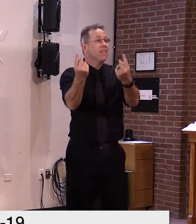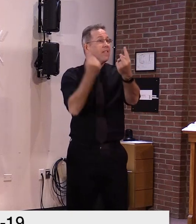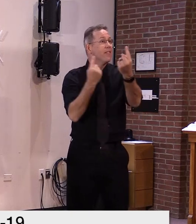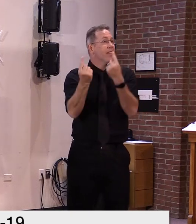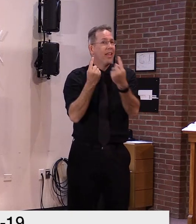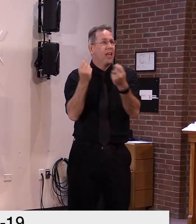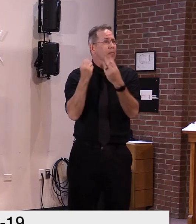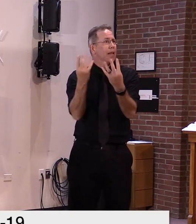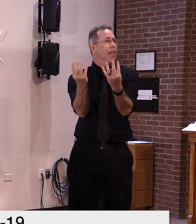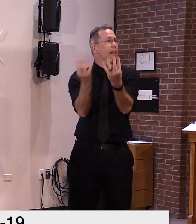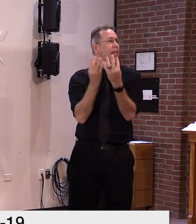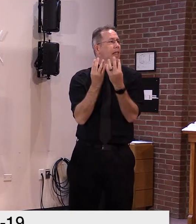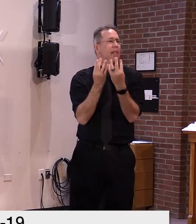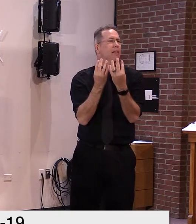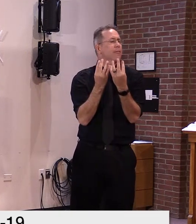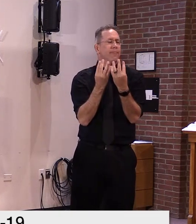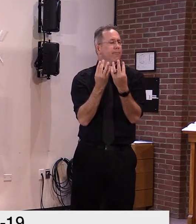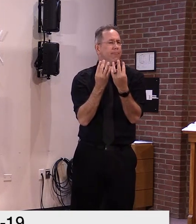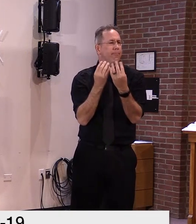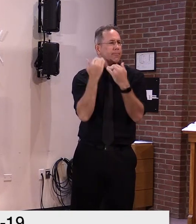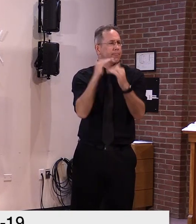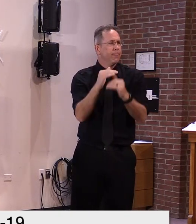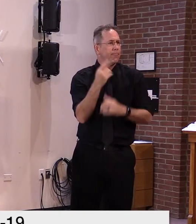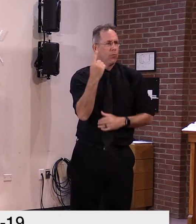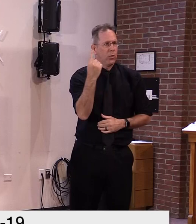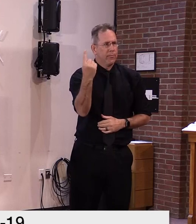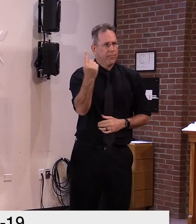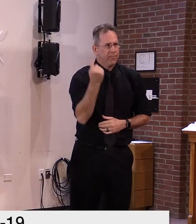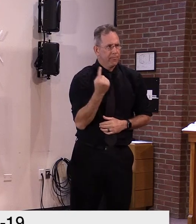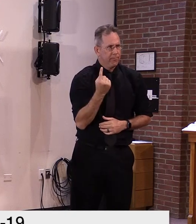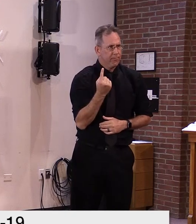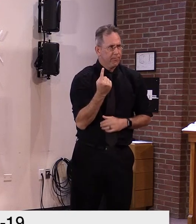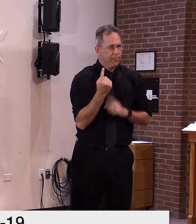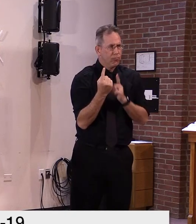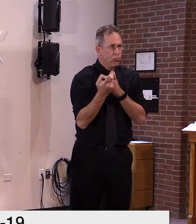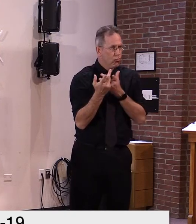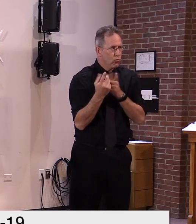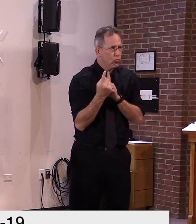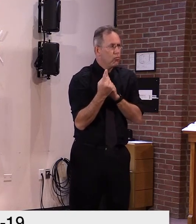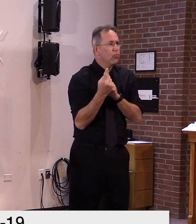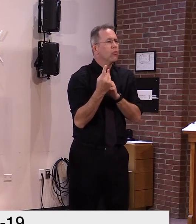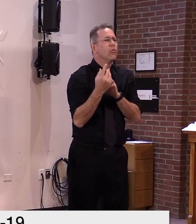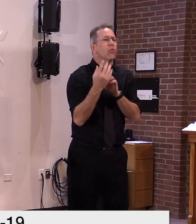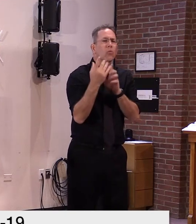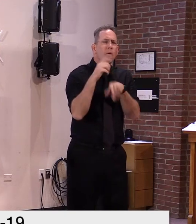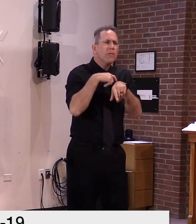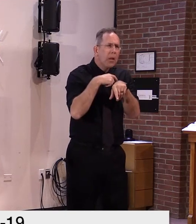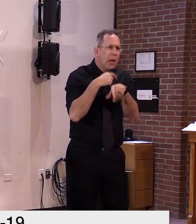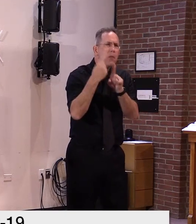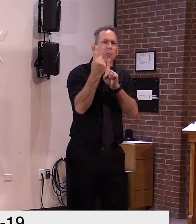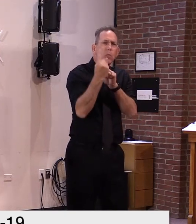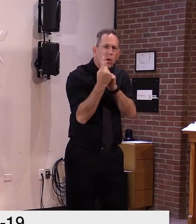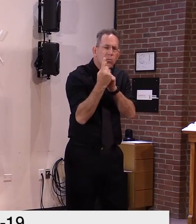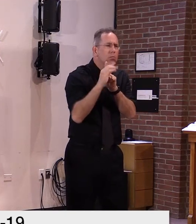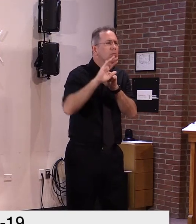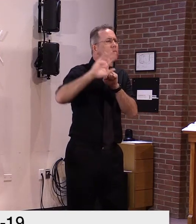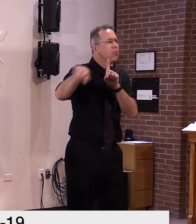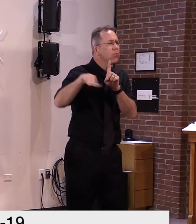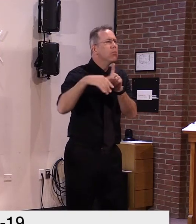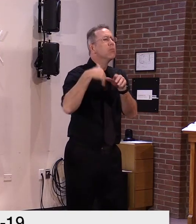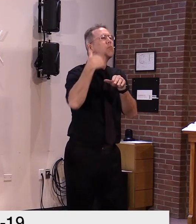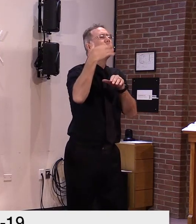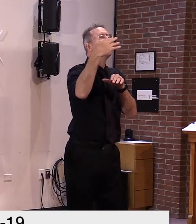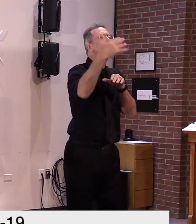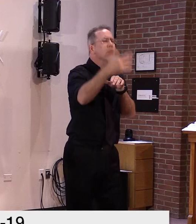two, scheduled visit times, collection of contact information for all visitors, appropriate quarantining for